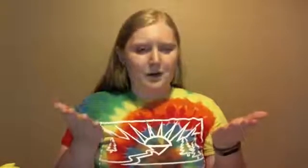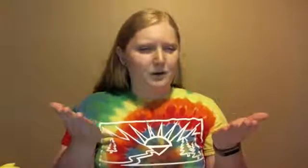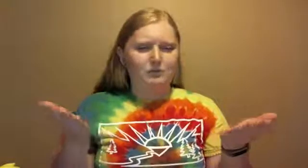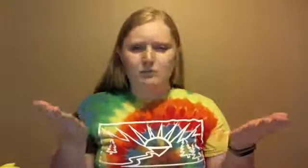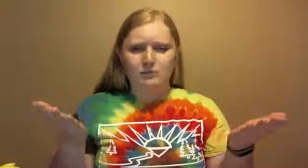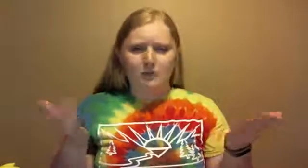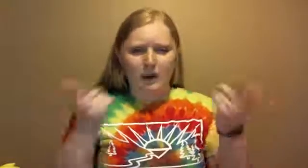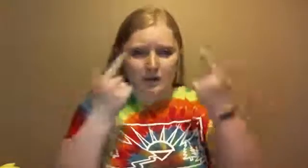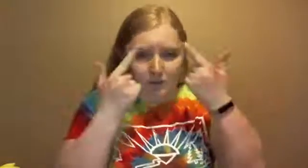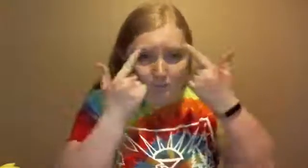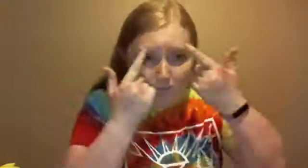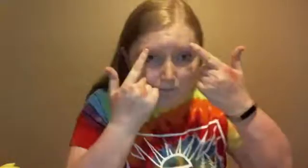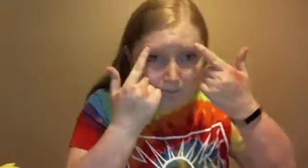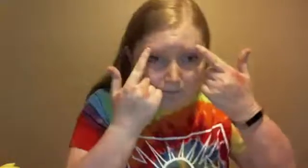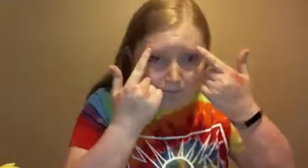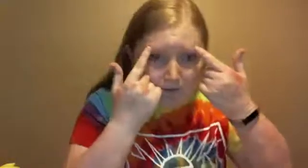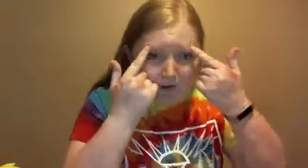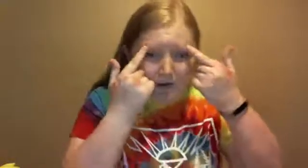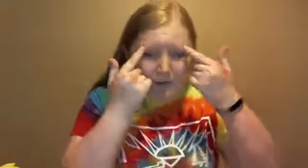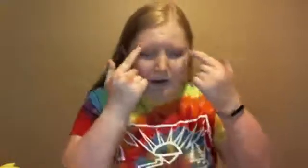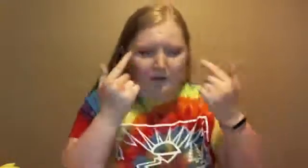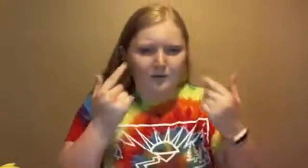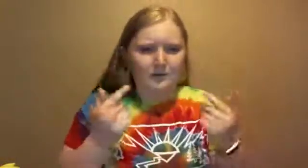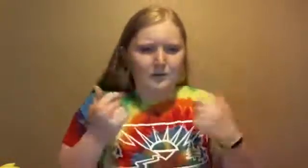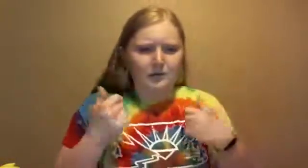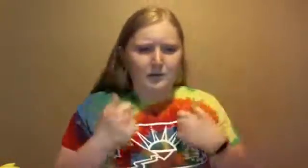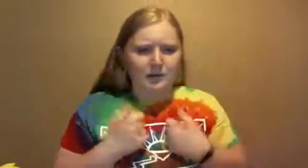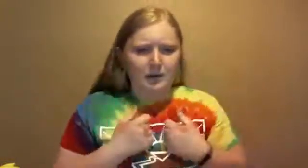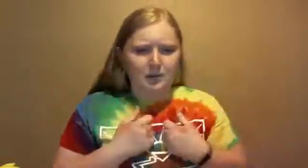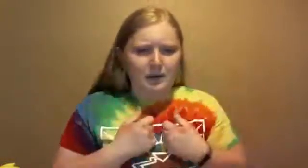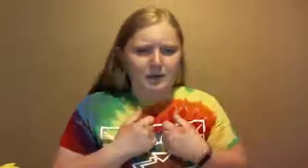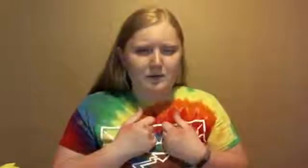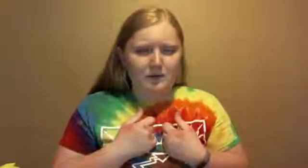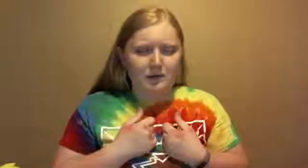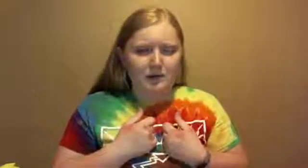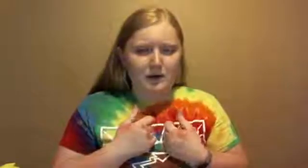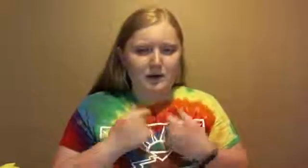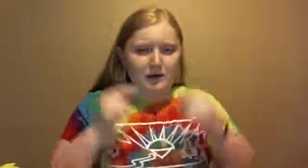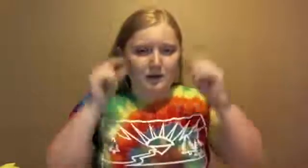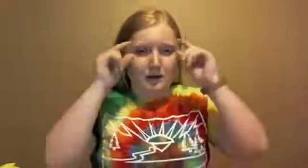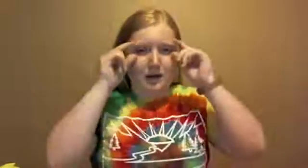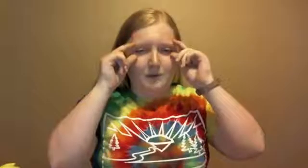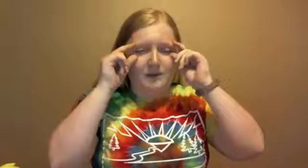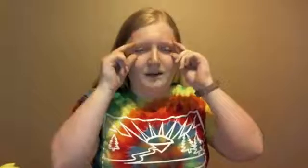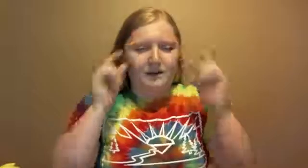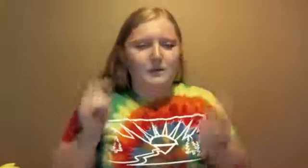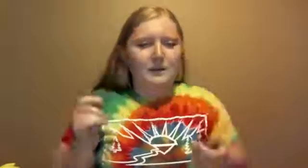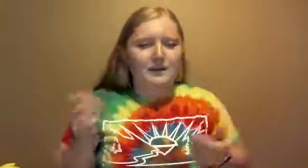go and you furrow your brows. So bring your brows to your, almost like you're squinting,